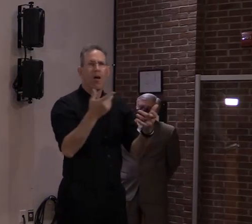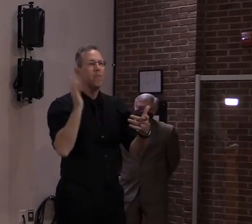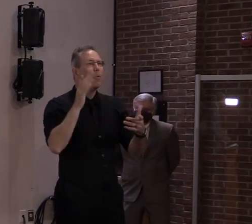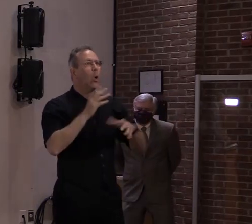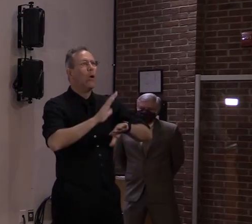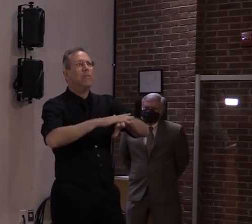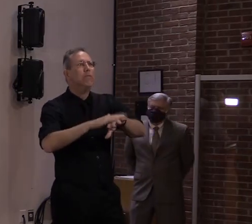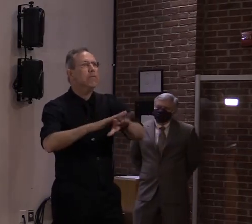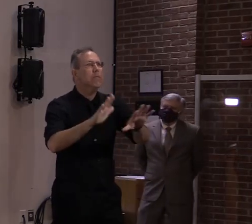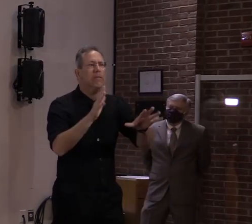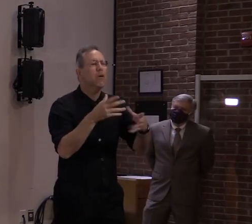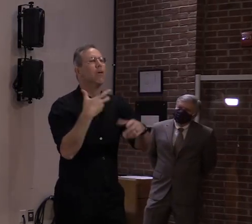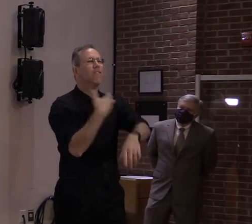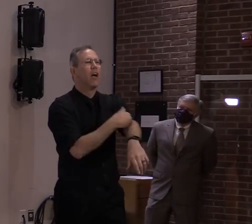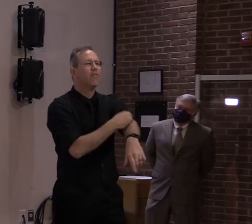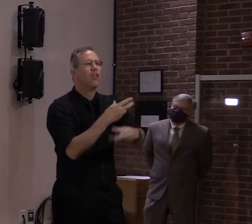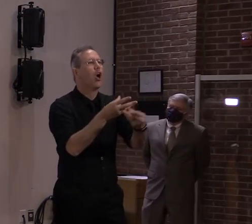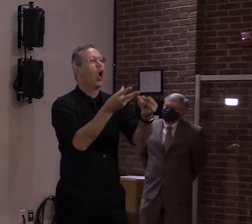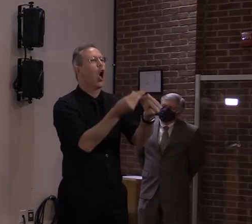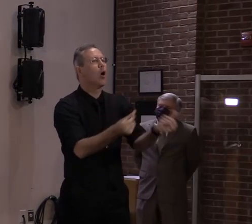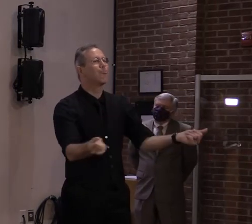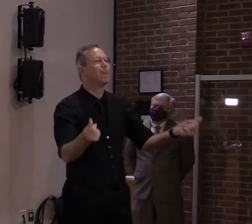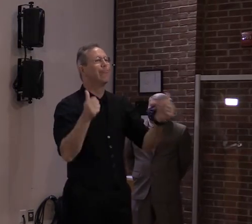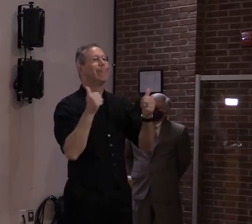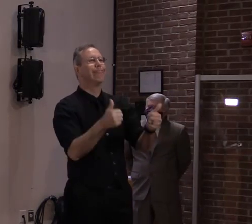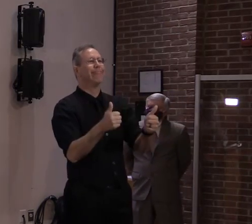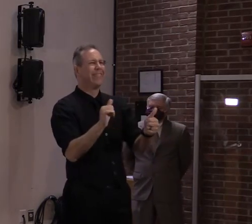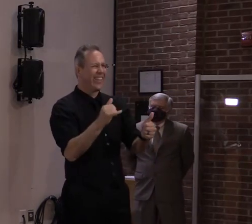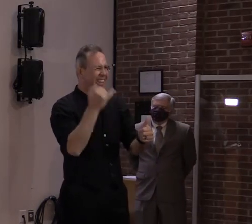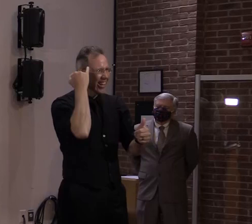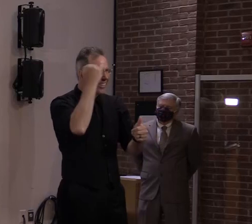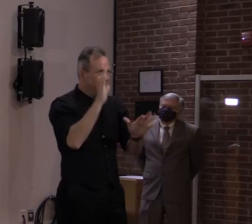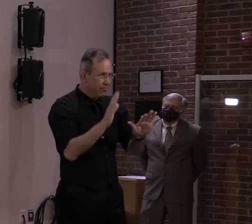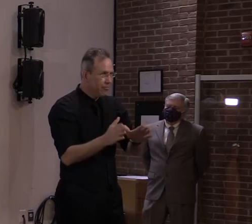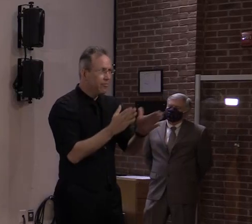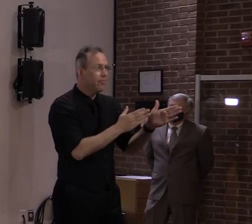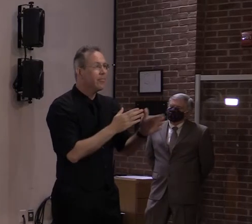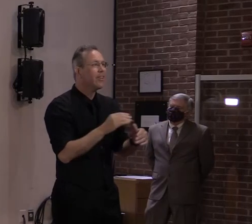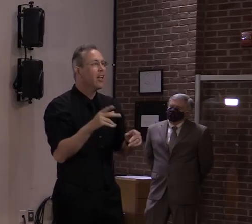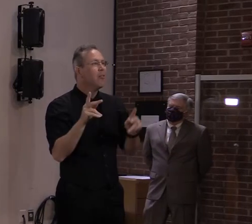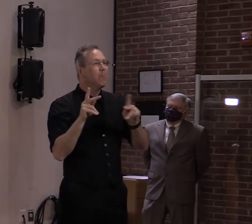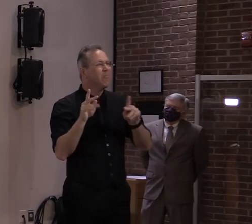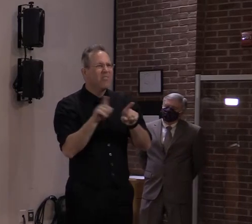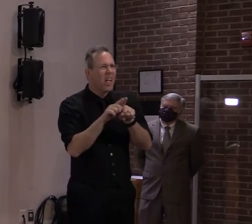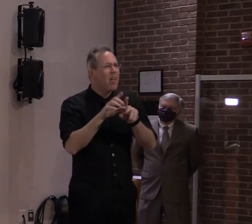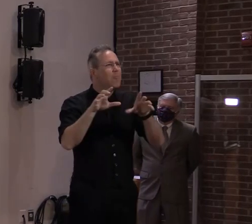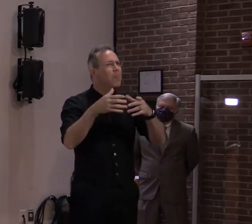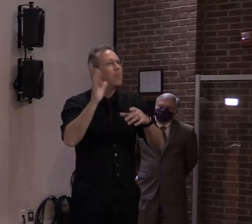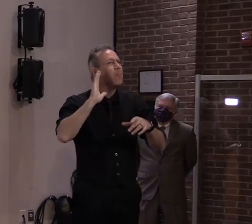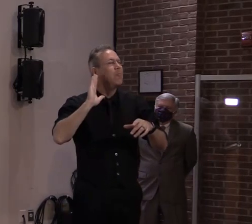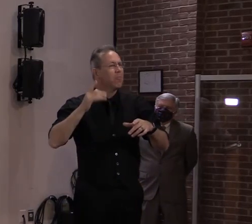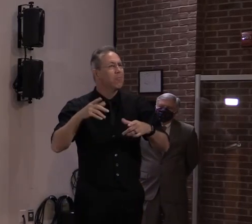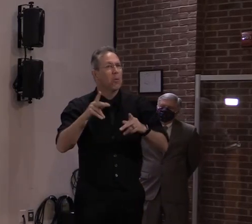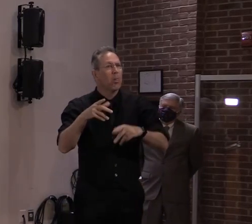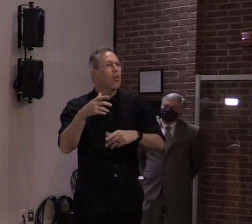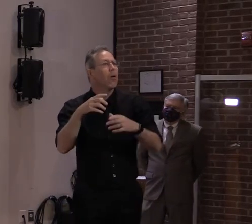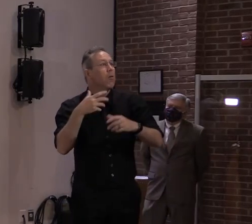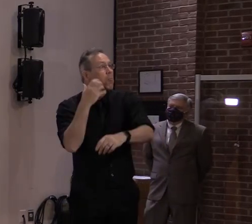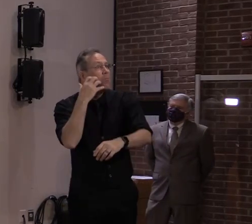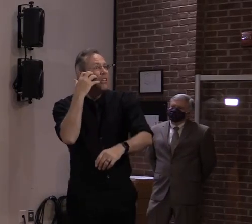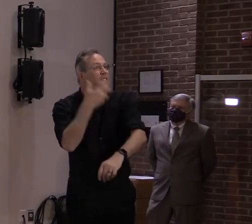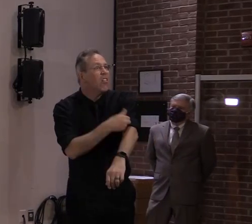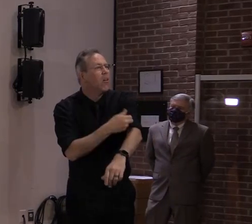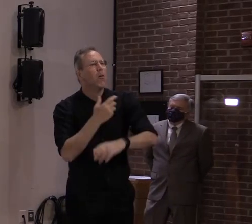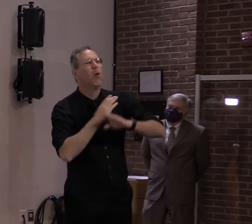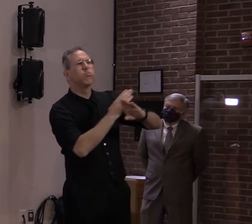groups that were resistant to getting the vaccine. Where did we see outbreaks? We saw it in those